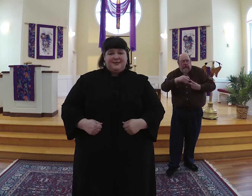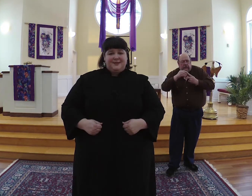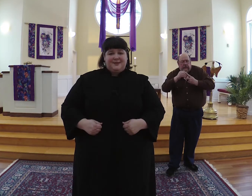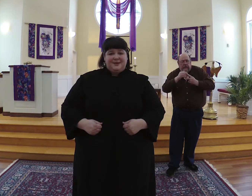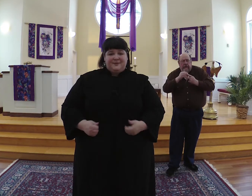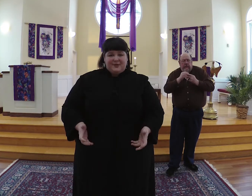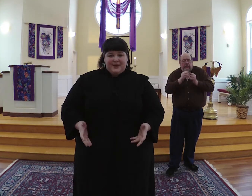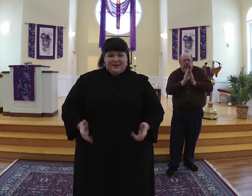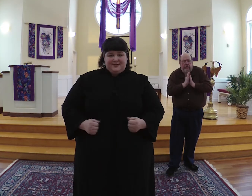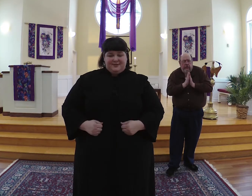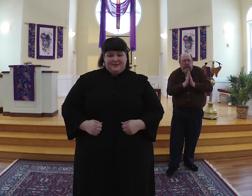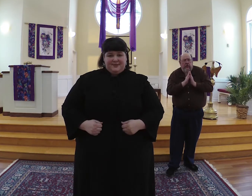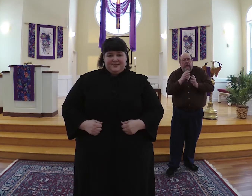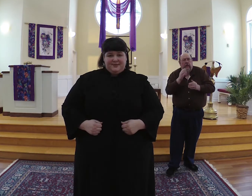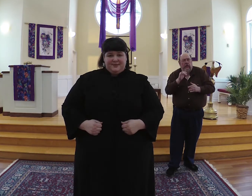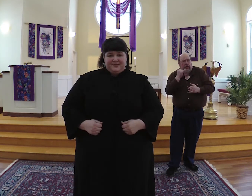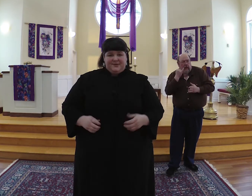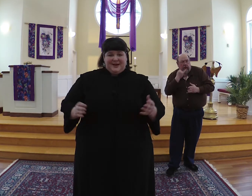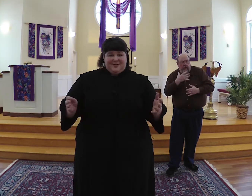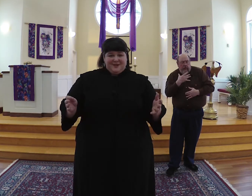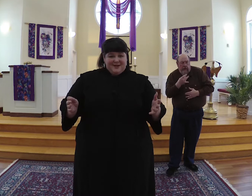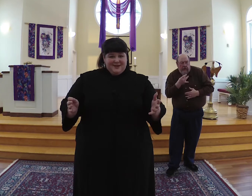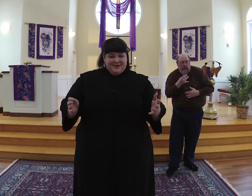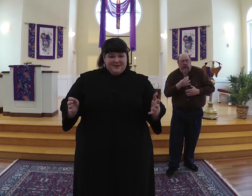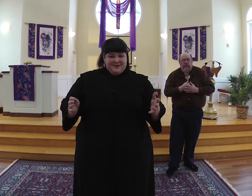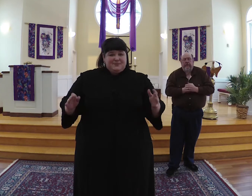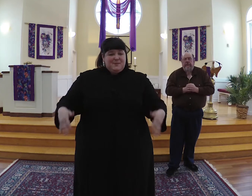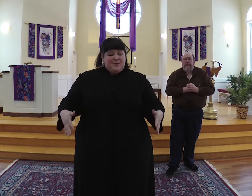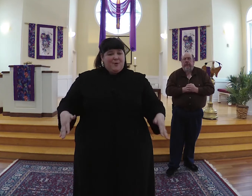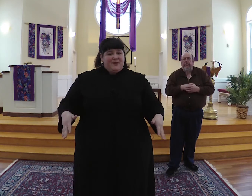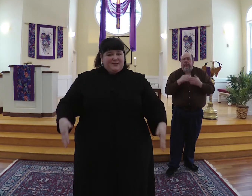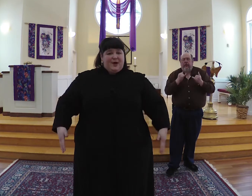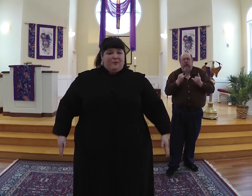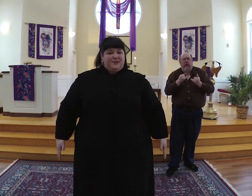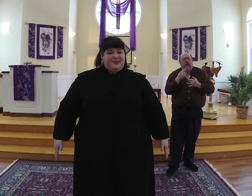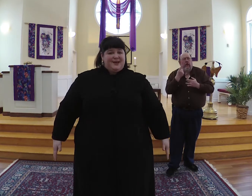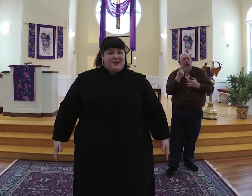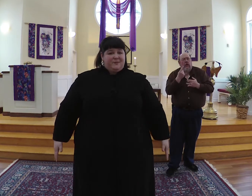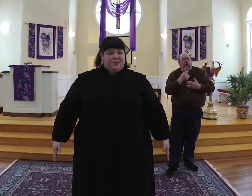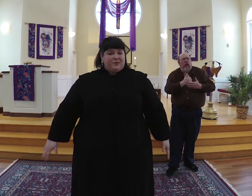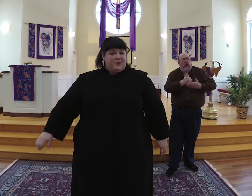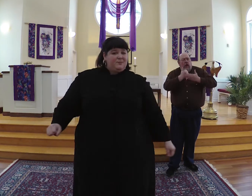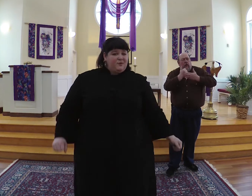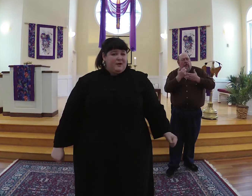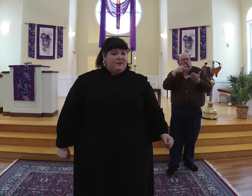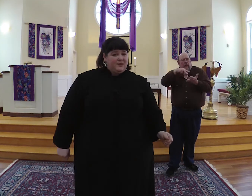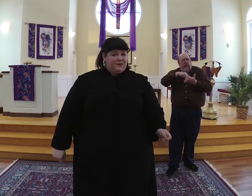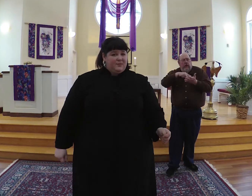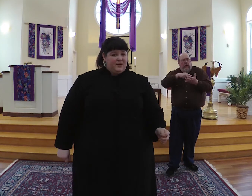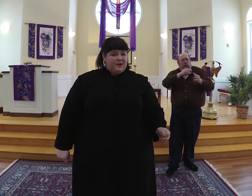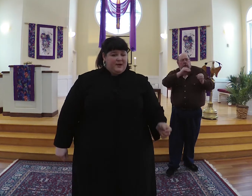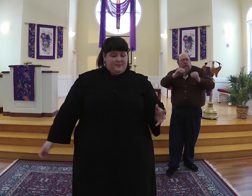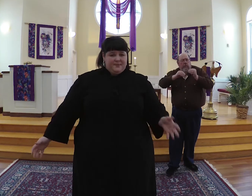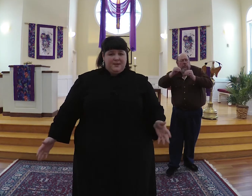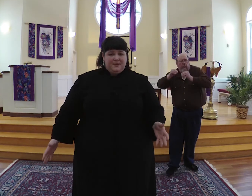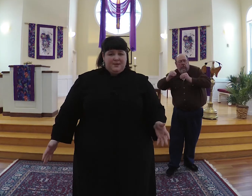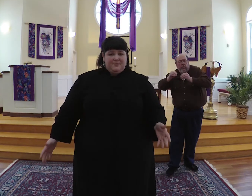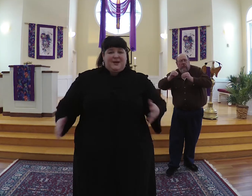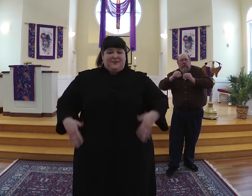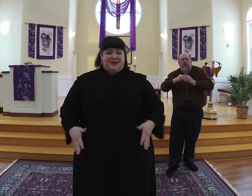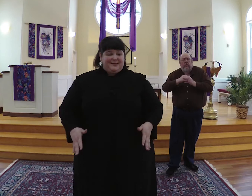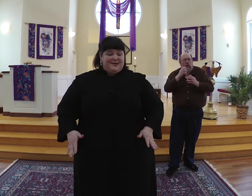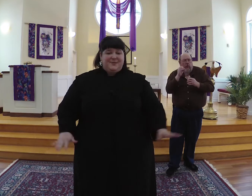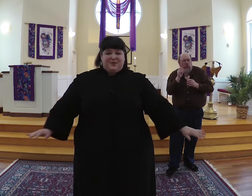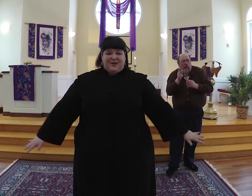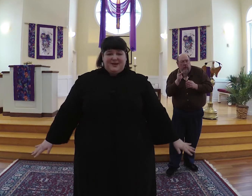today, if you'd like. So now, this might be one that's helpful to stand up for, because we're going to move around a little bit, okay?